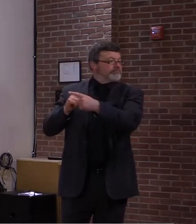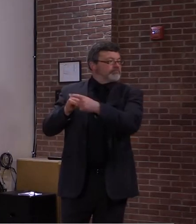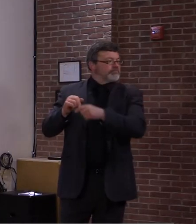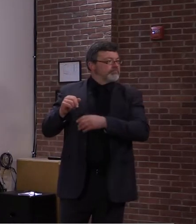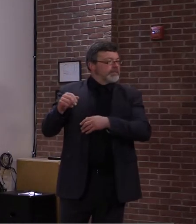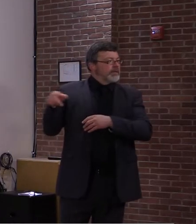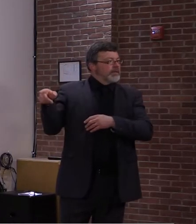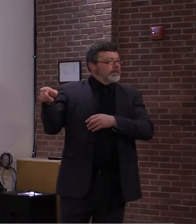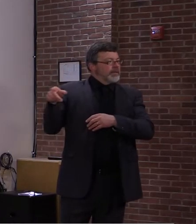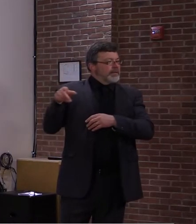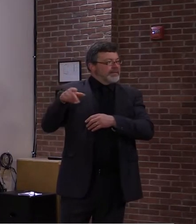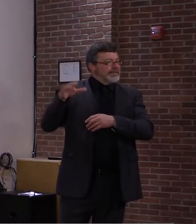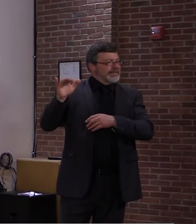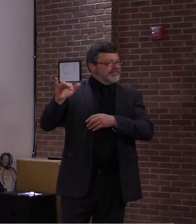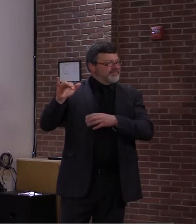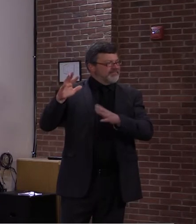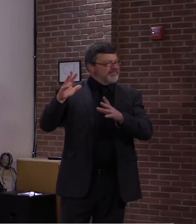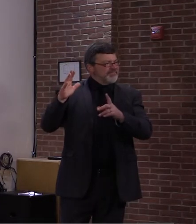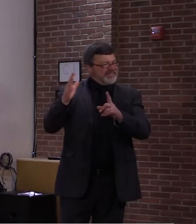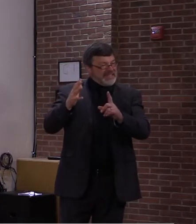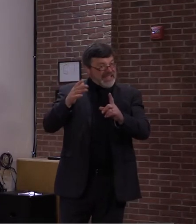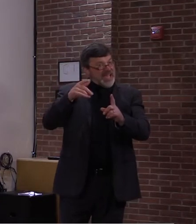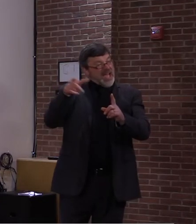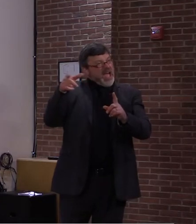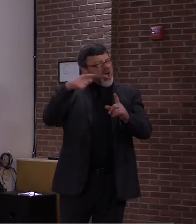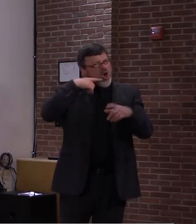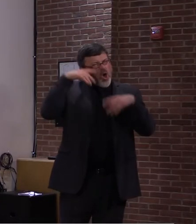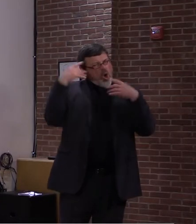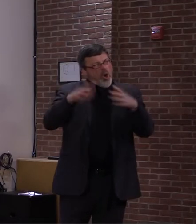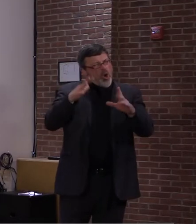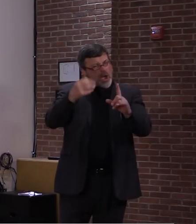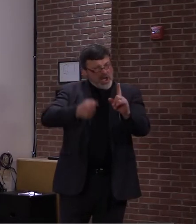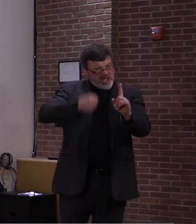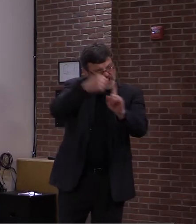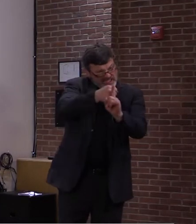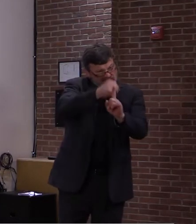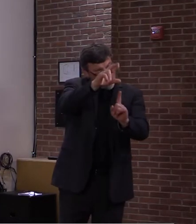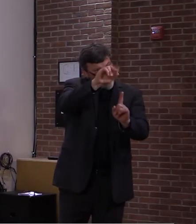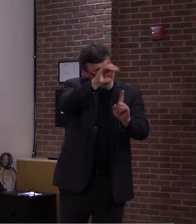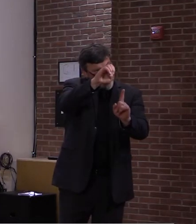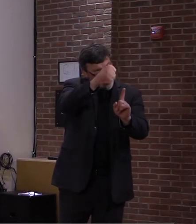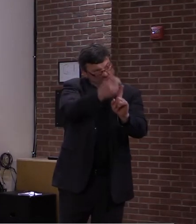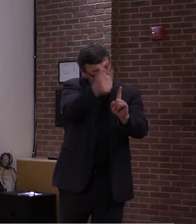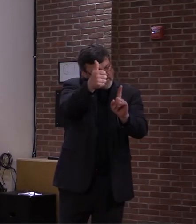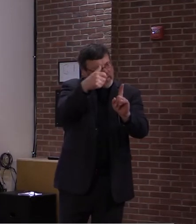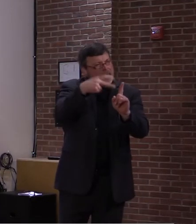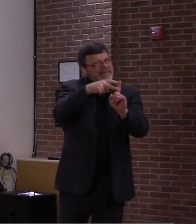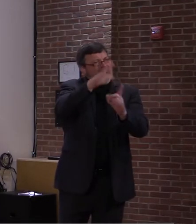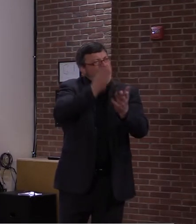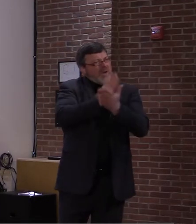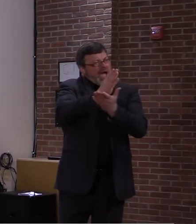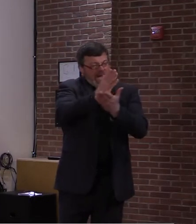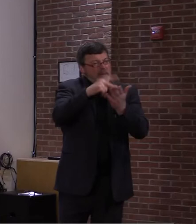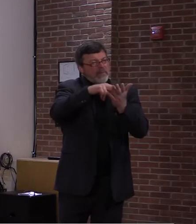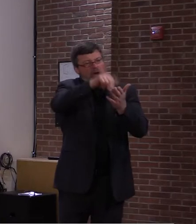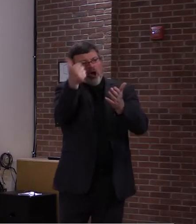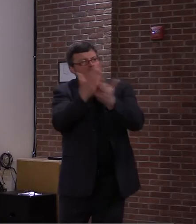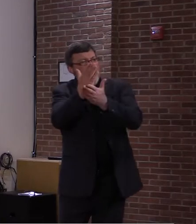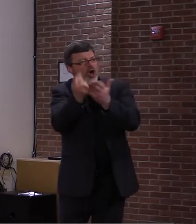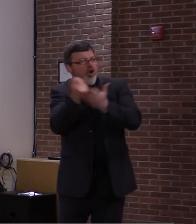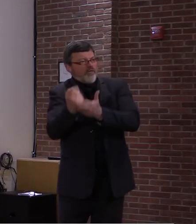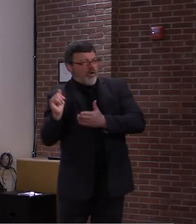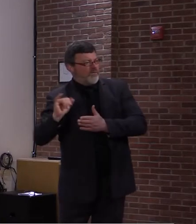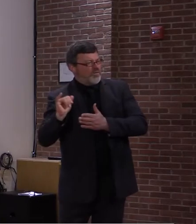think what it does is creates mistrust in government in some respects. Like, what's next? Like, if they take this